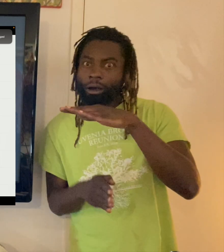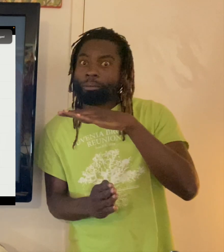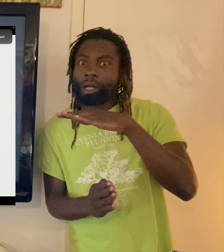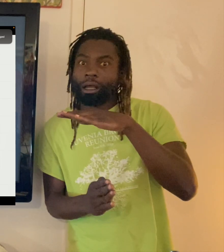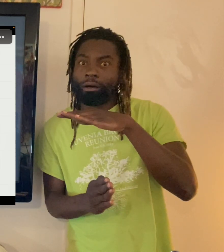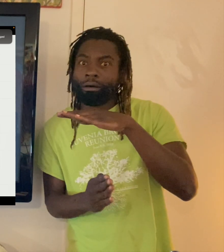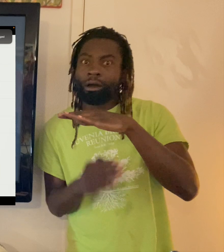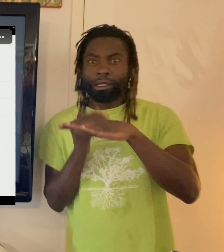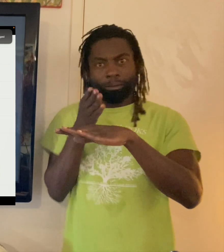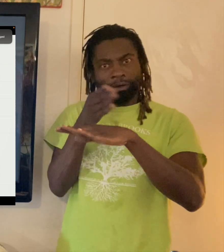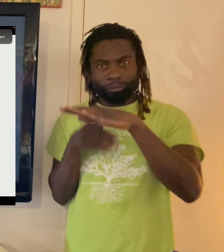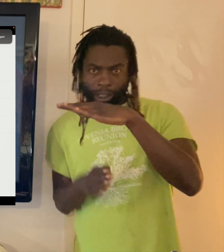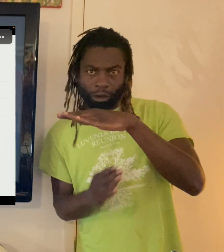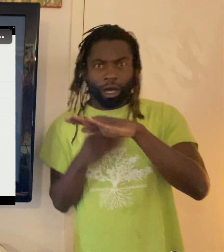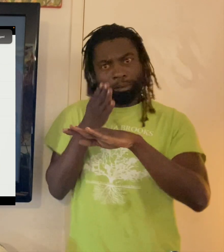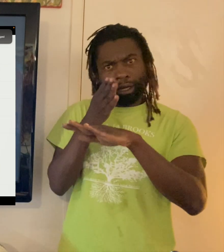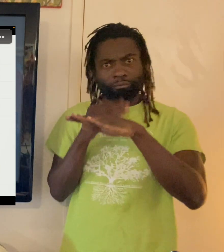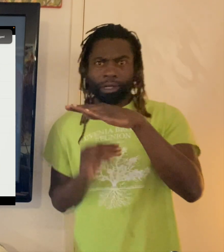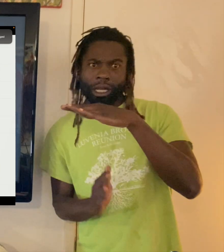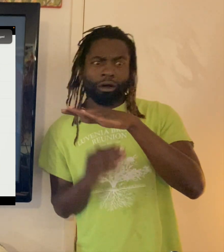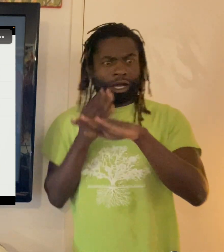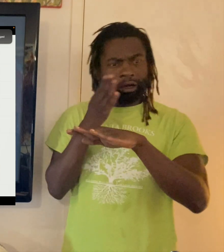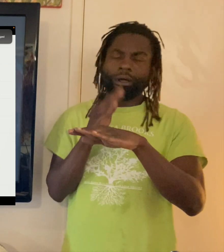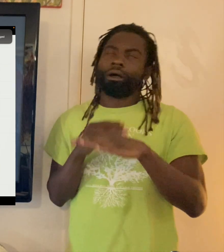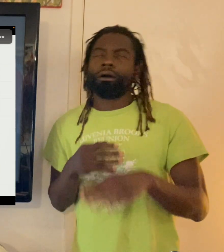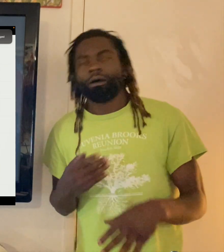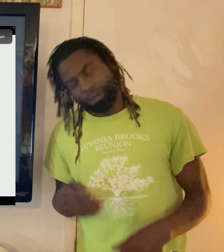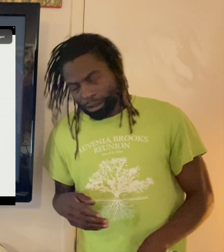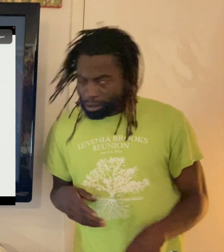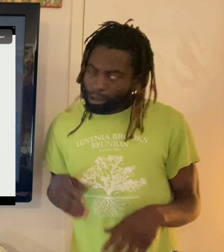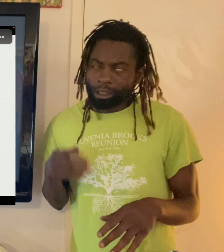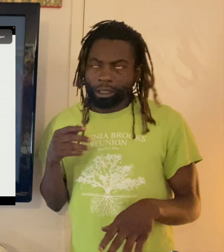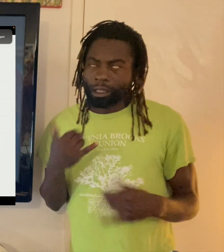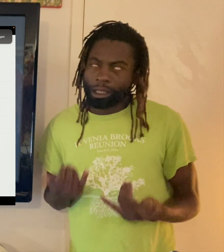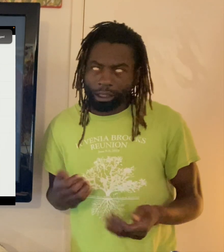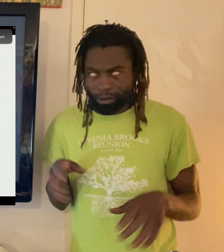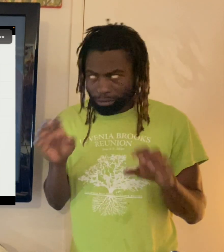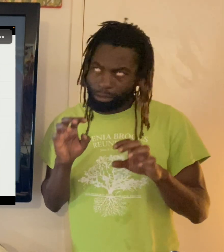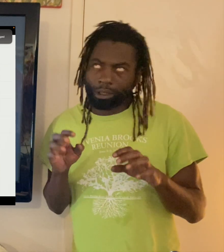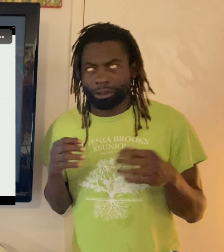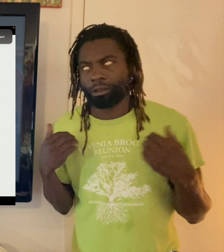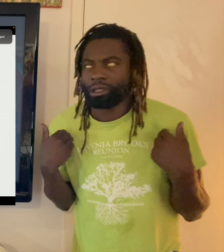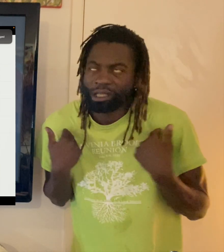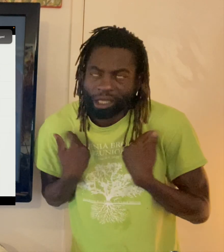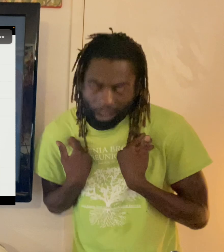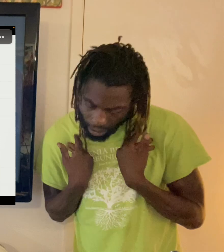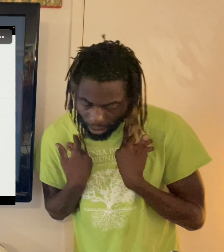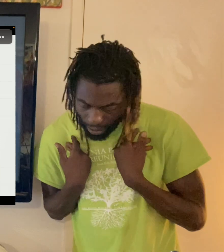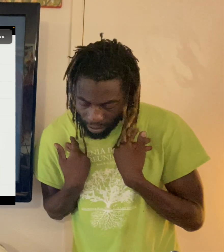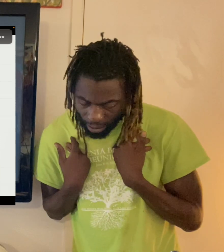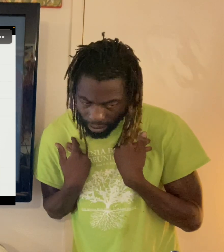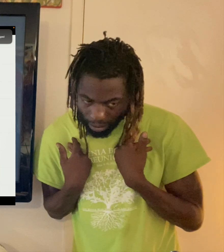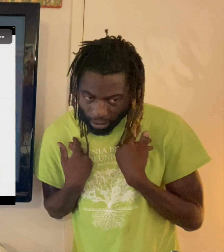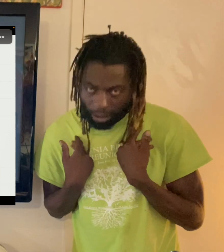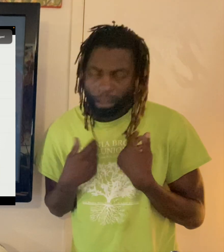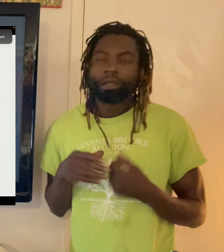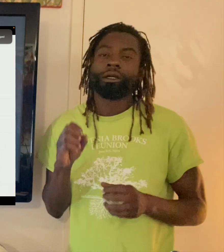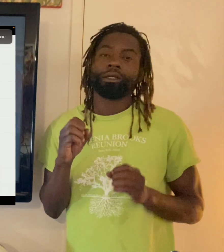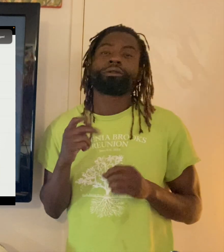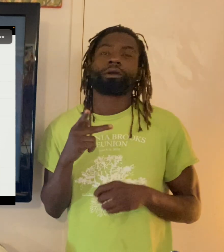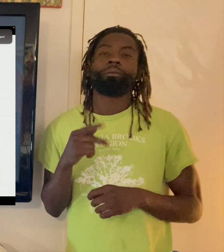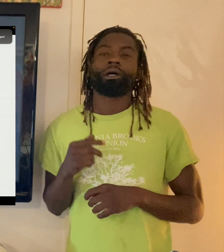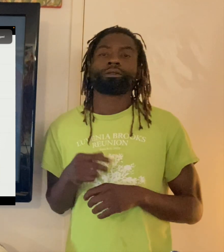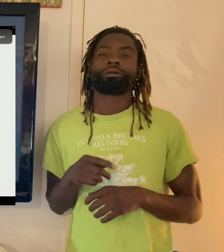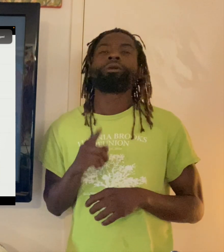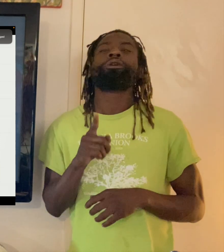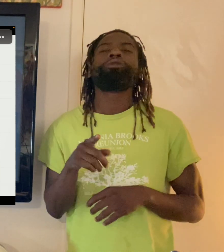above, and now it is below. Above, below, above, below. Oh, and now the monster is tired. It's okay,